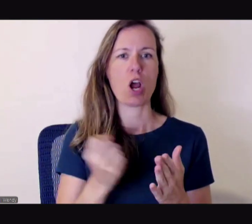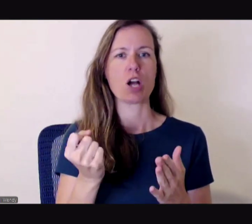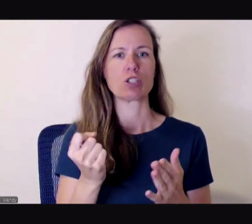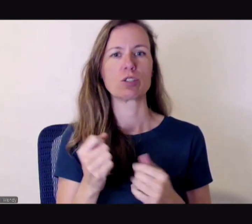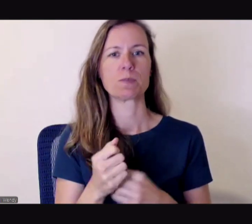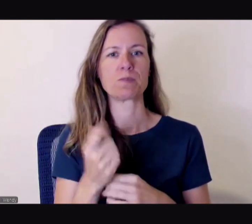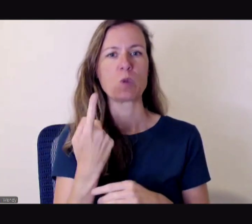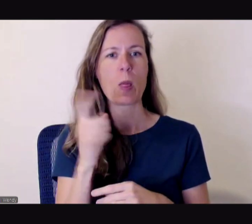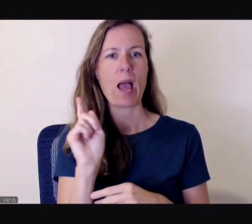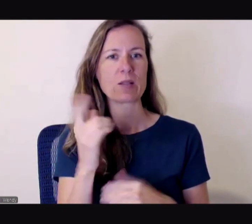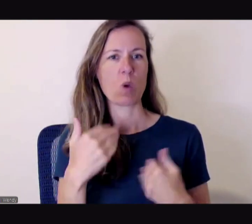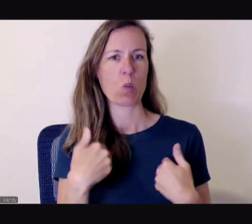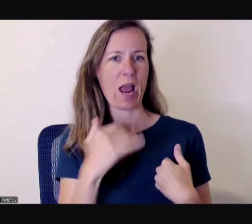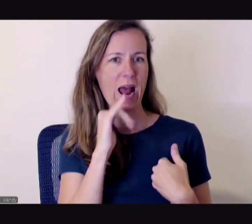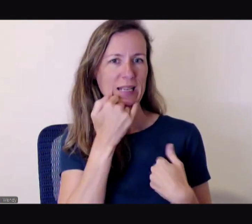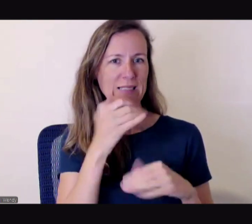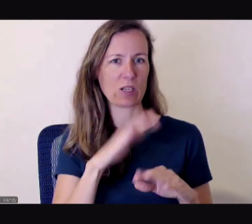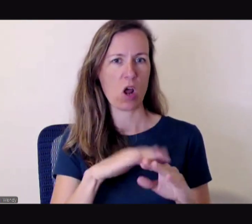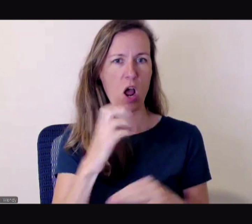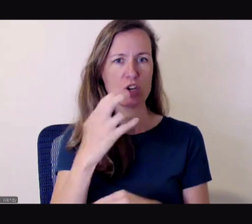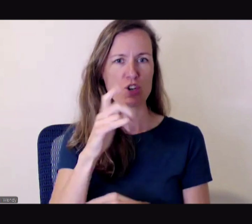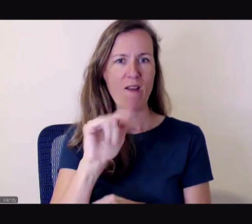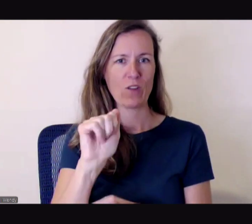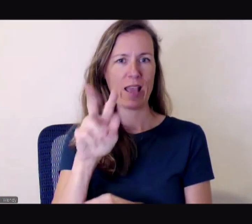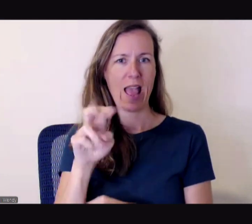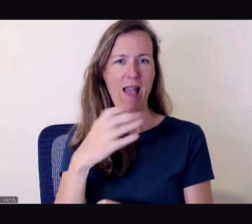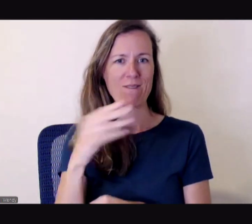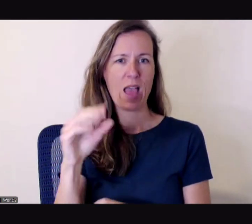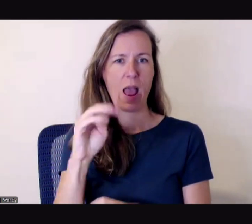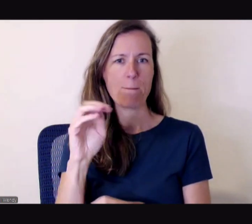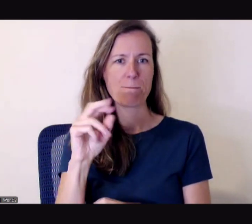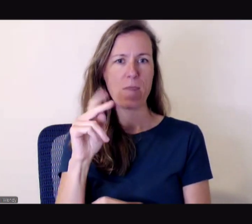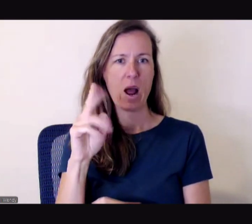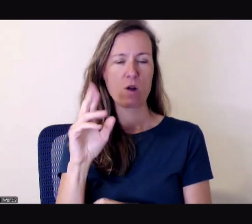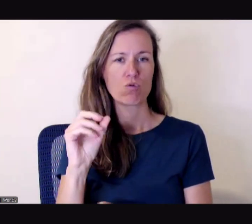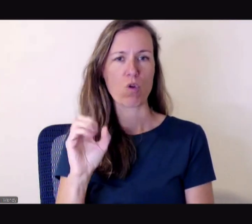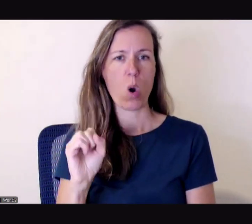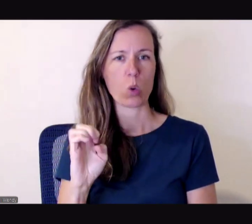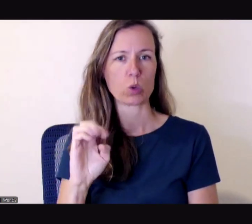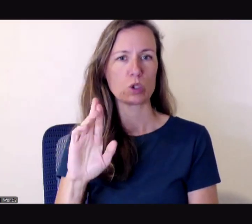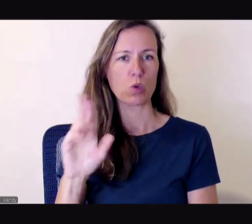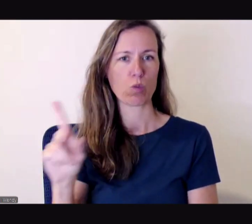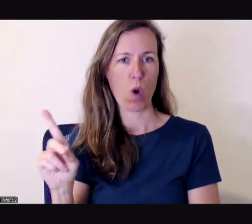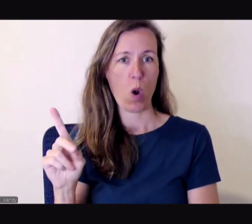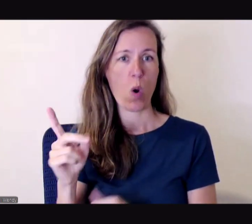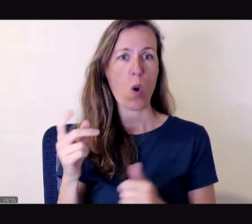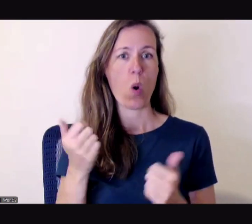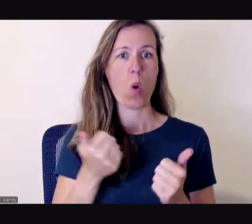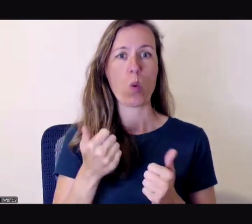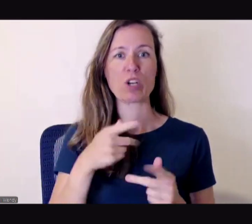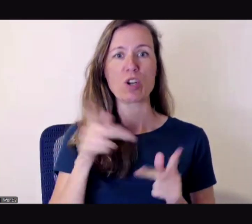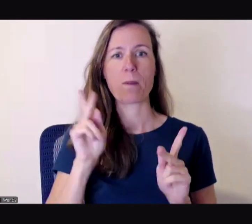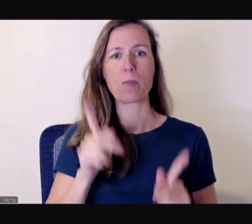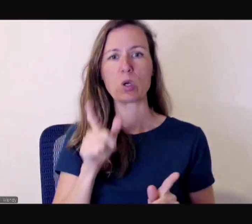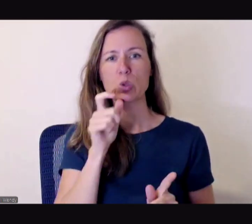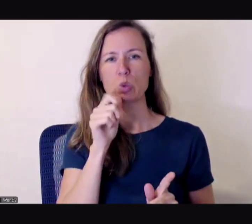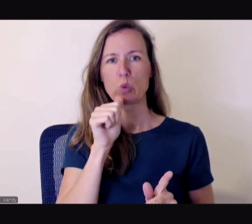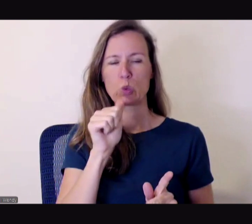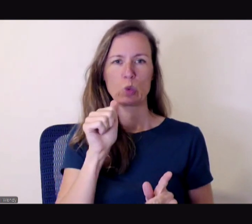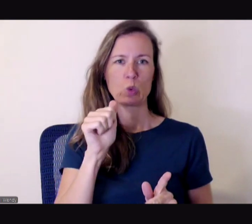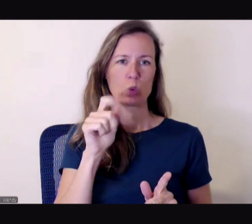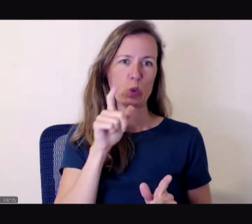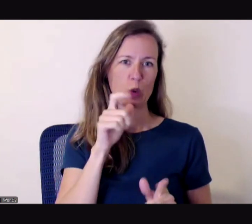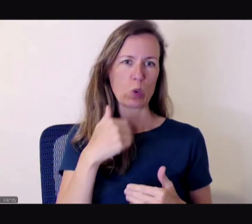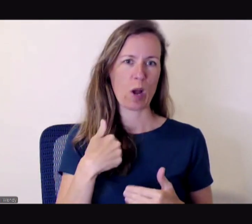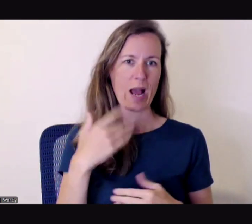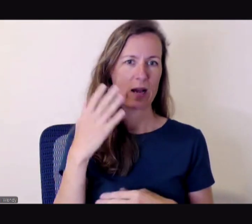town residents and slashed all 4 tires with a very large knife, and then chased him around and threatened to